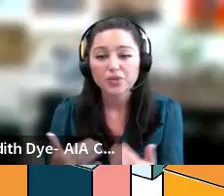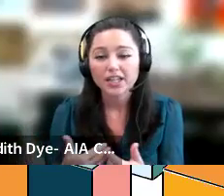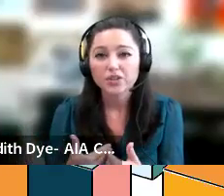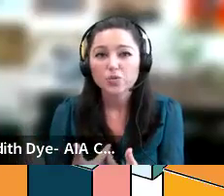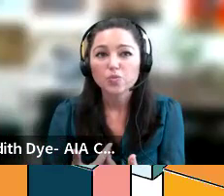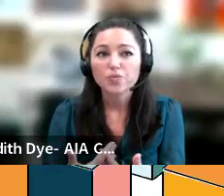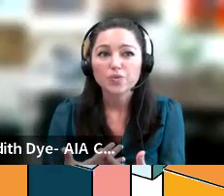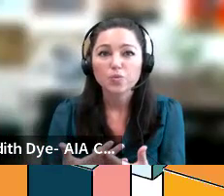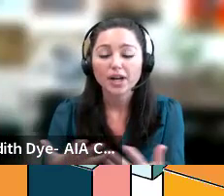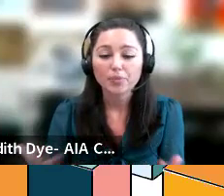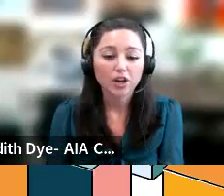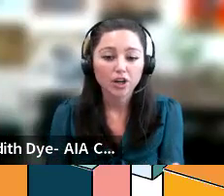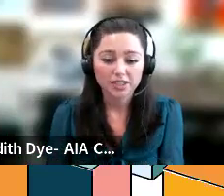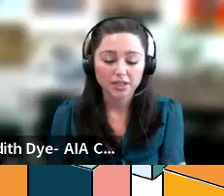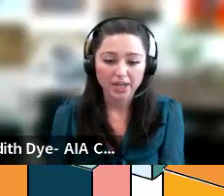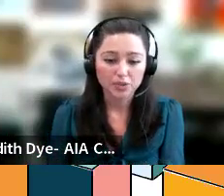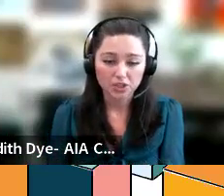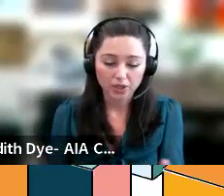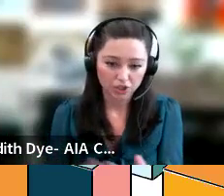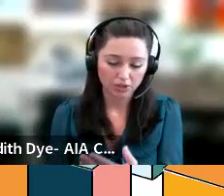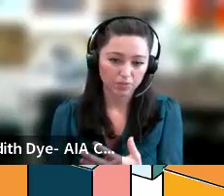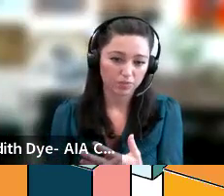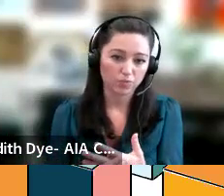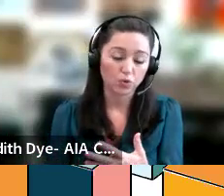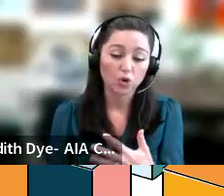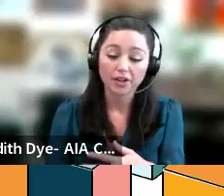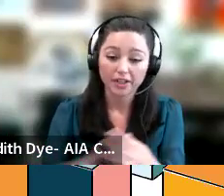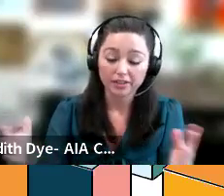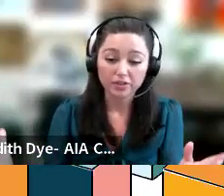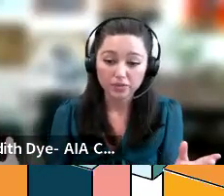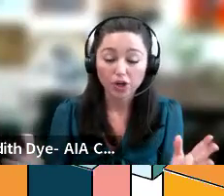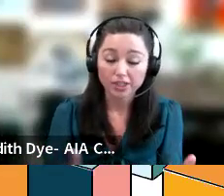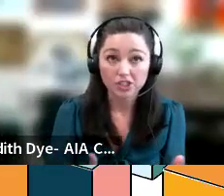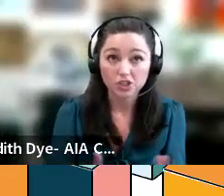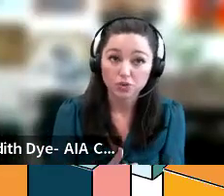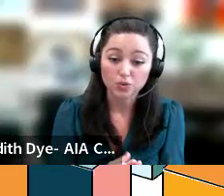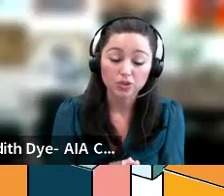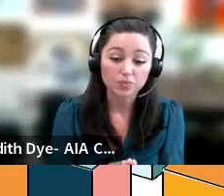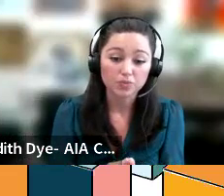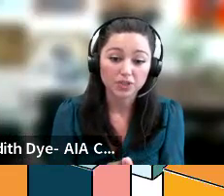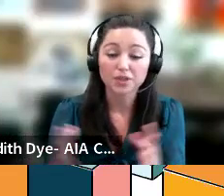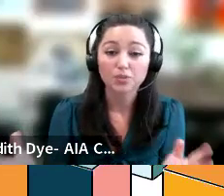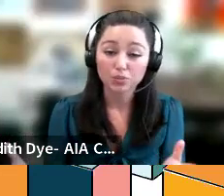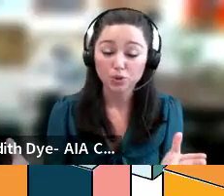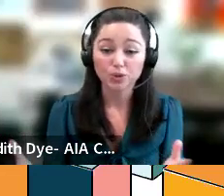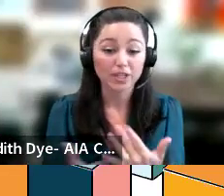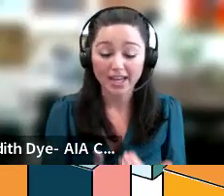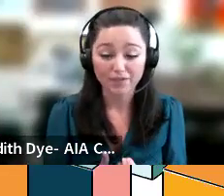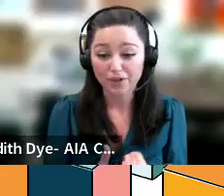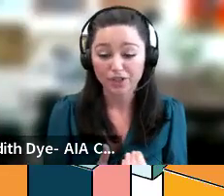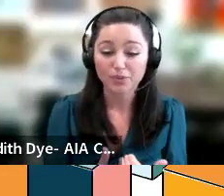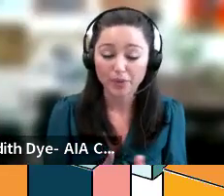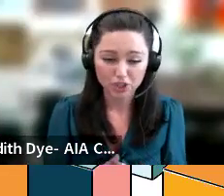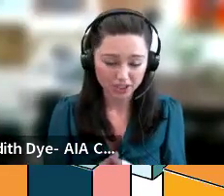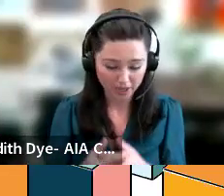that, so that we're not putting artists in a bad situation, requiring artists to give them the moon when